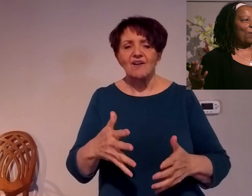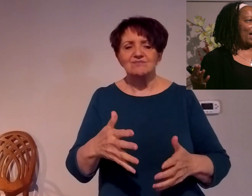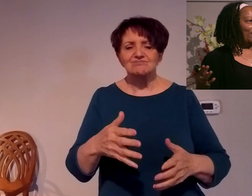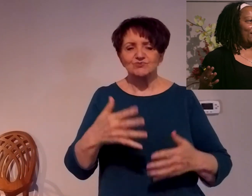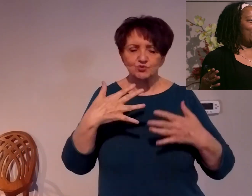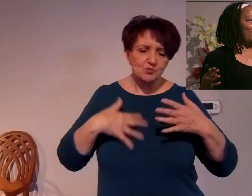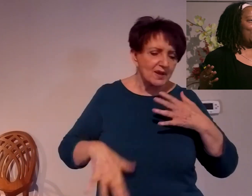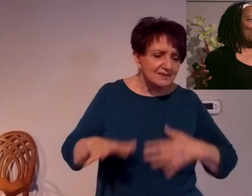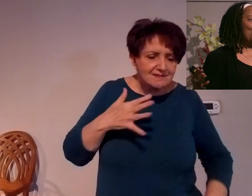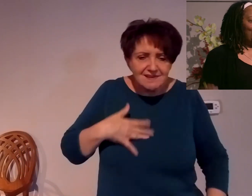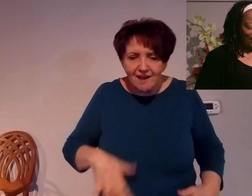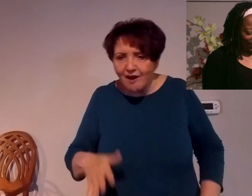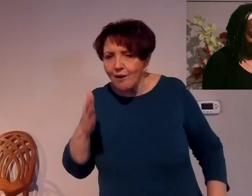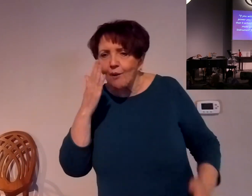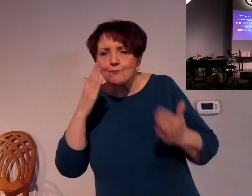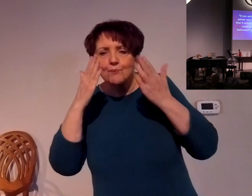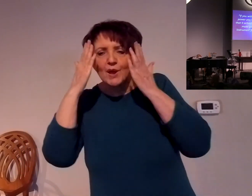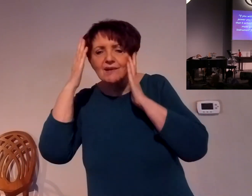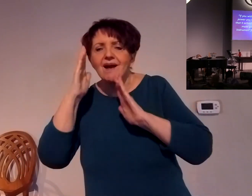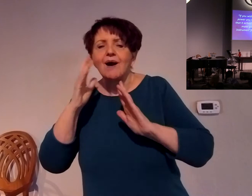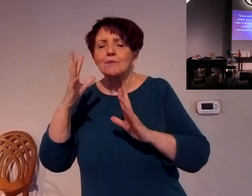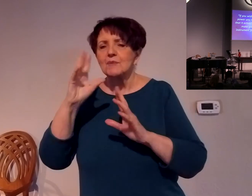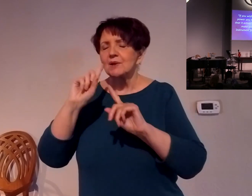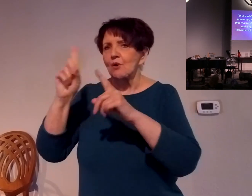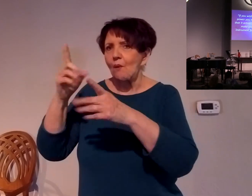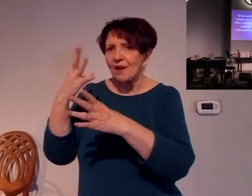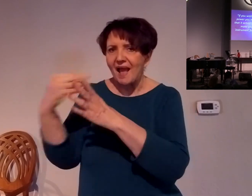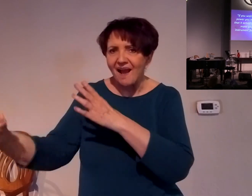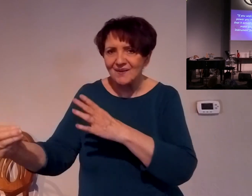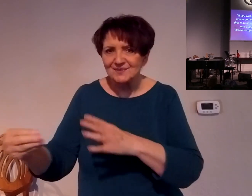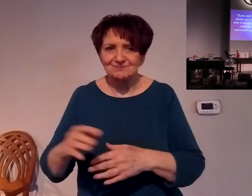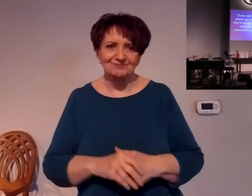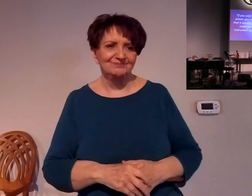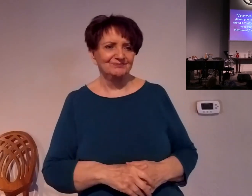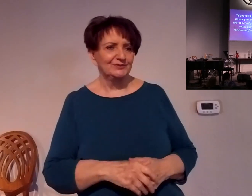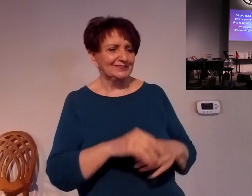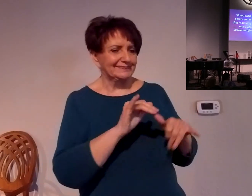get up, go out and, you know, and like look great, right? So